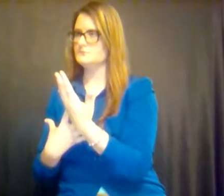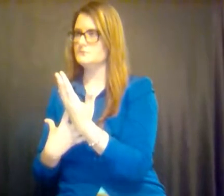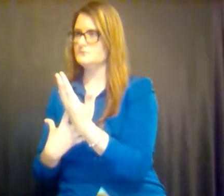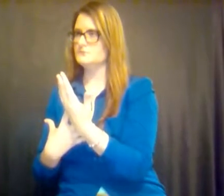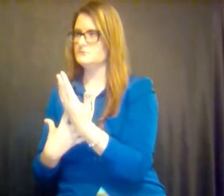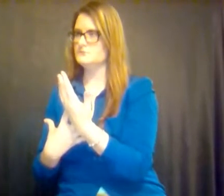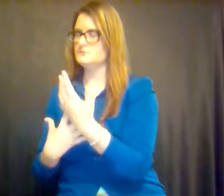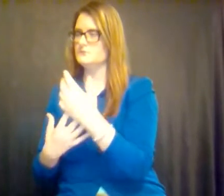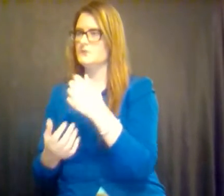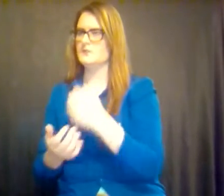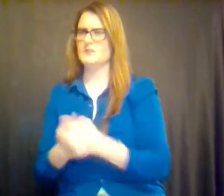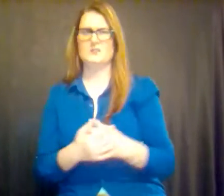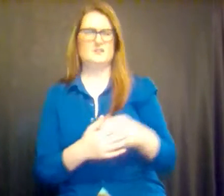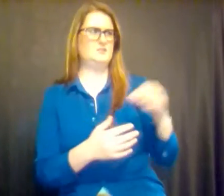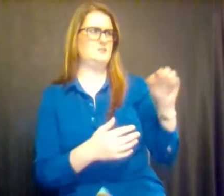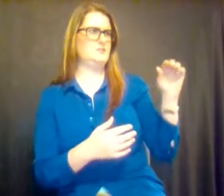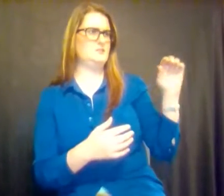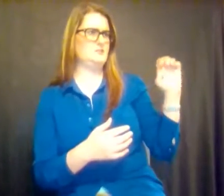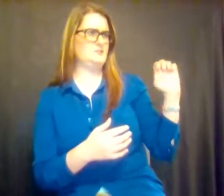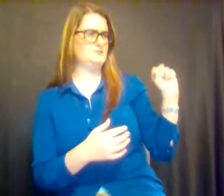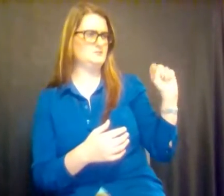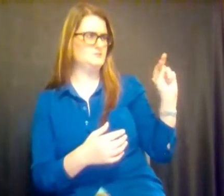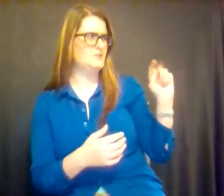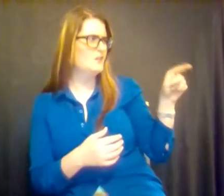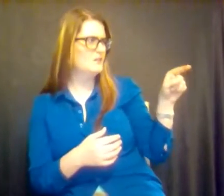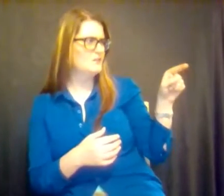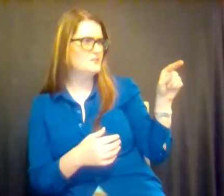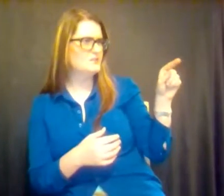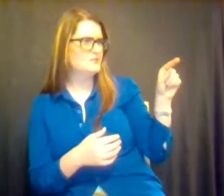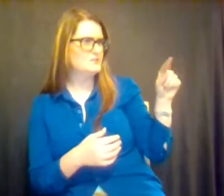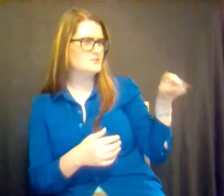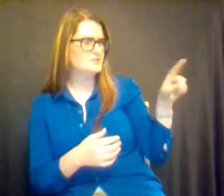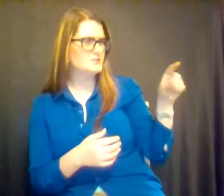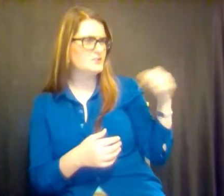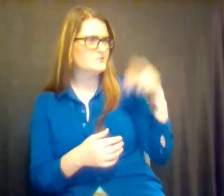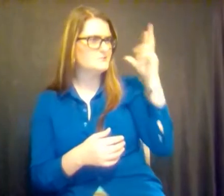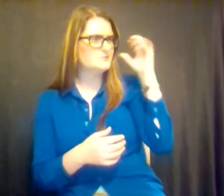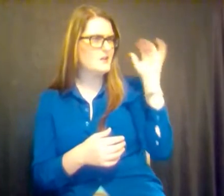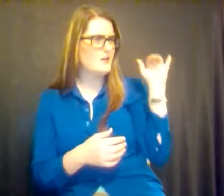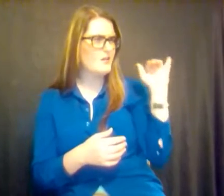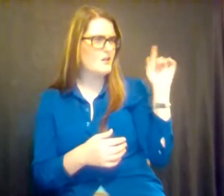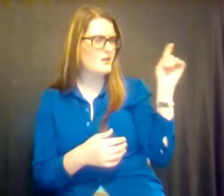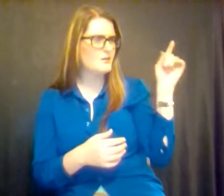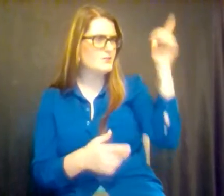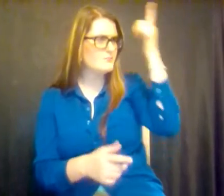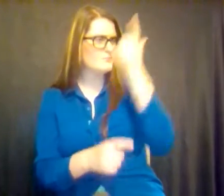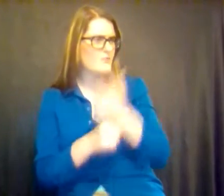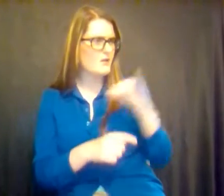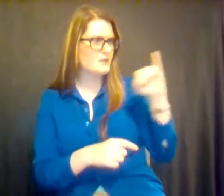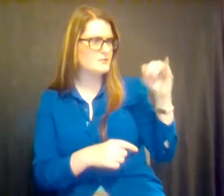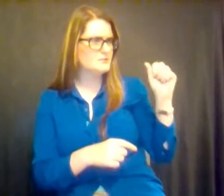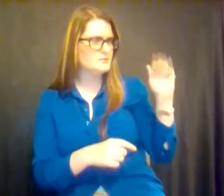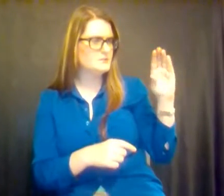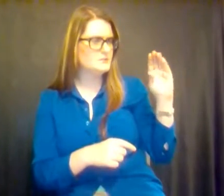Esau? Is that you? You sound more like your brother Jacob." "Oh, no,